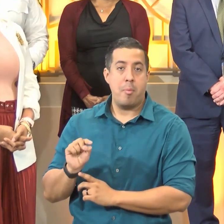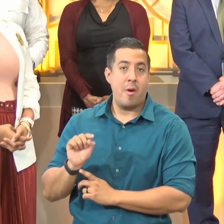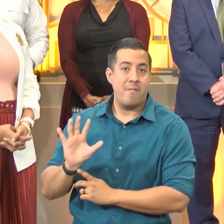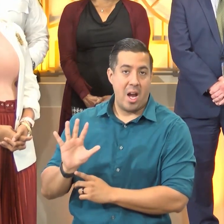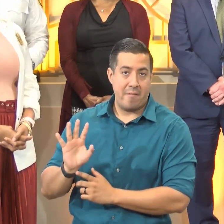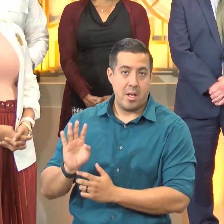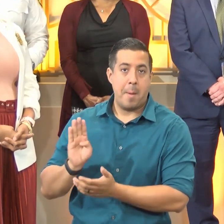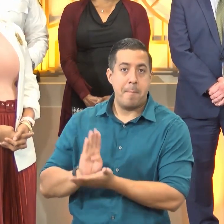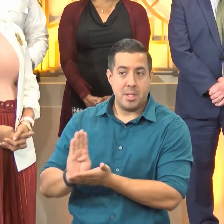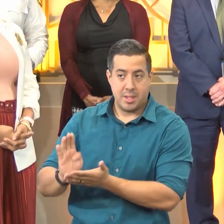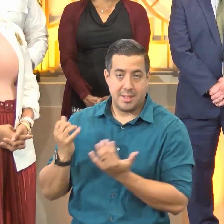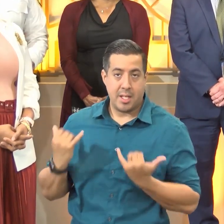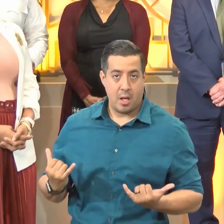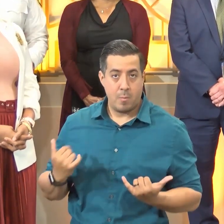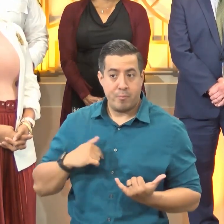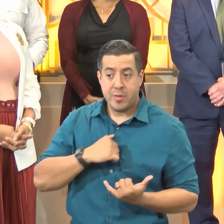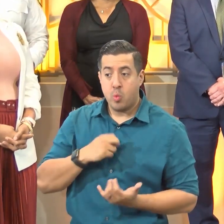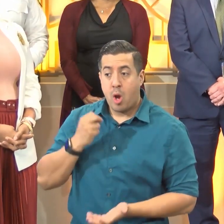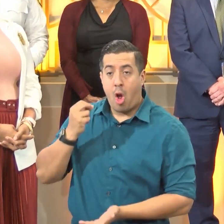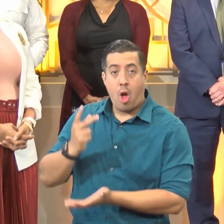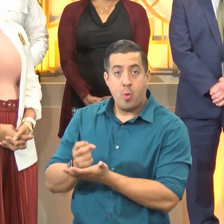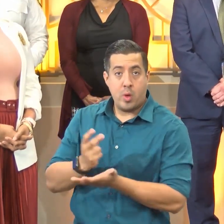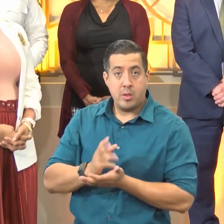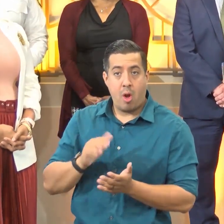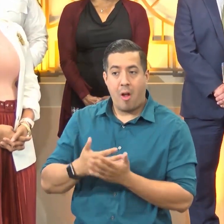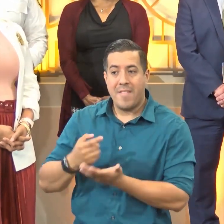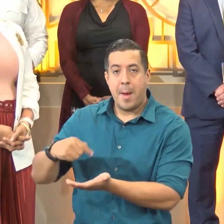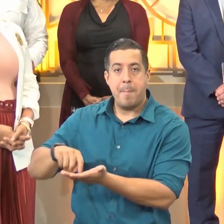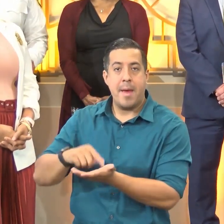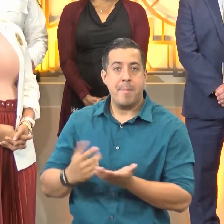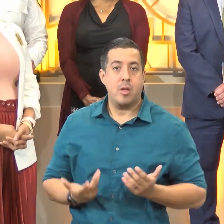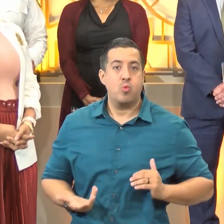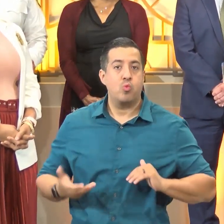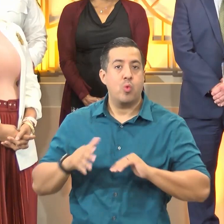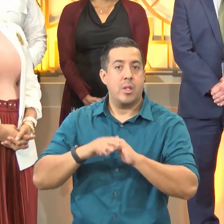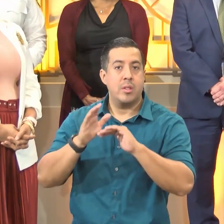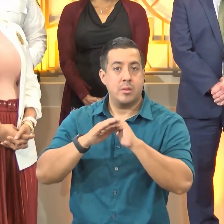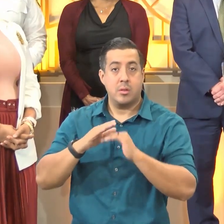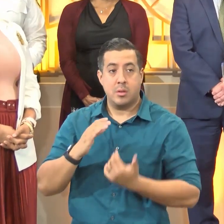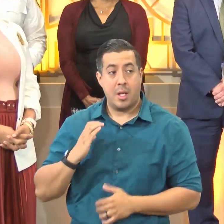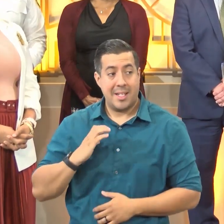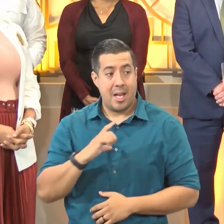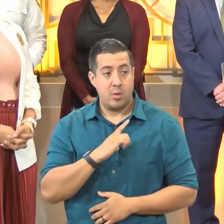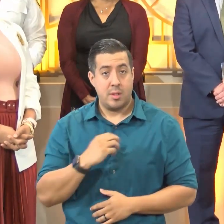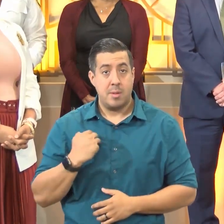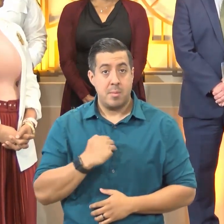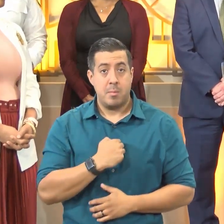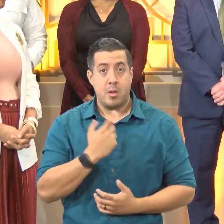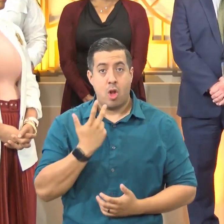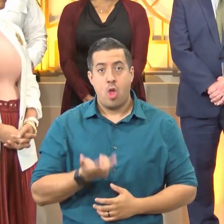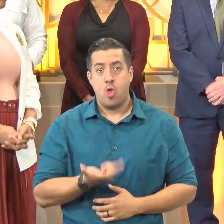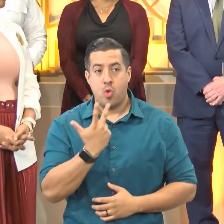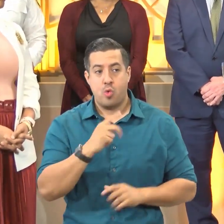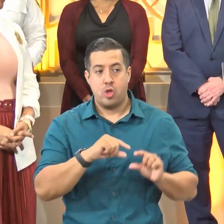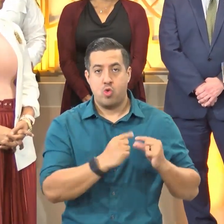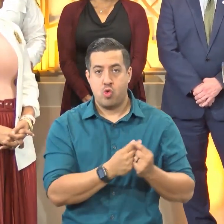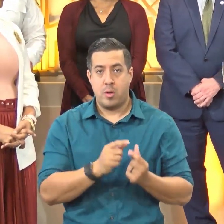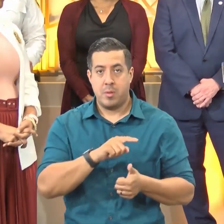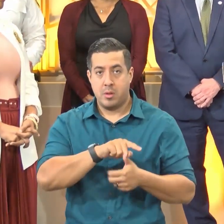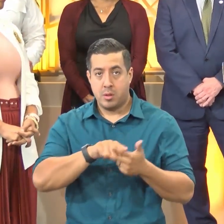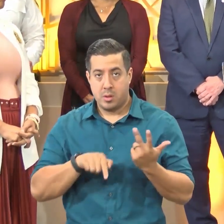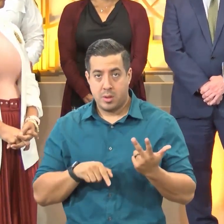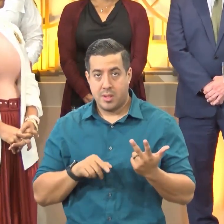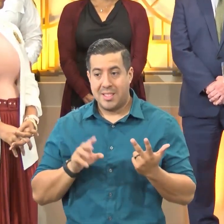billion. We have authorized significant pay raises, council members, to the 3 employee groups, including